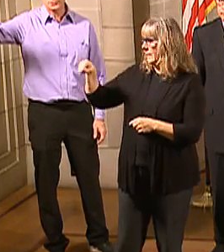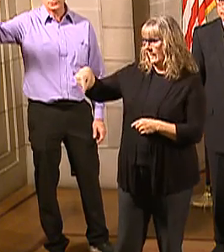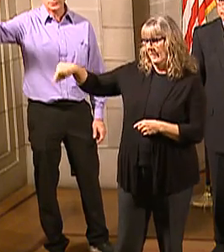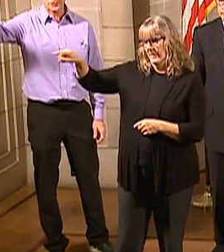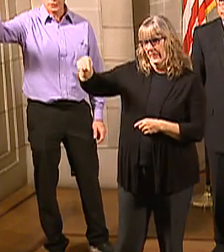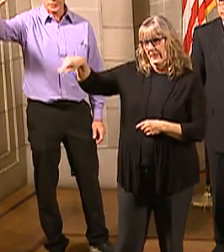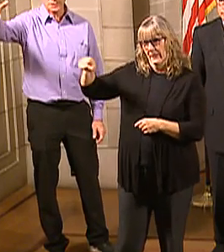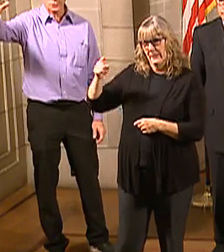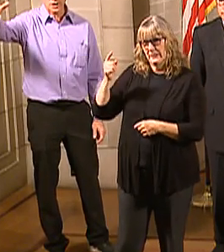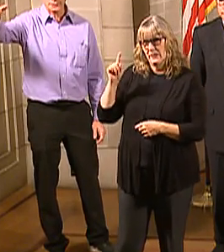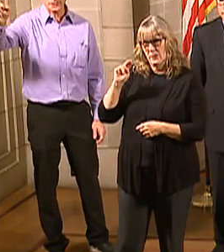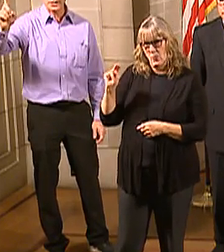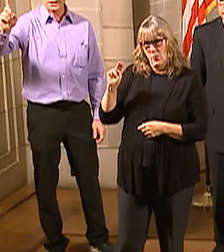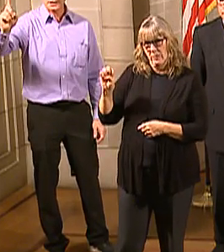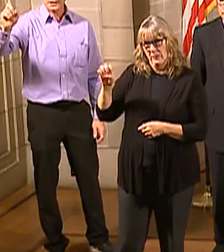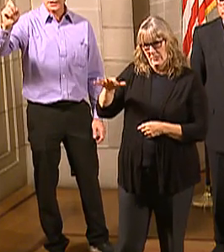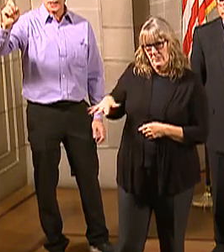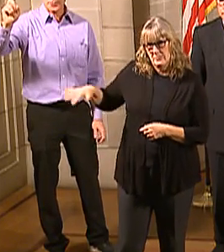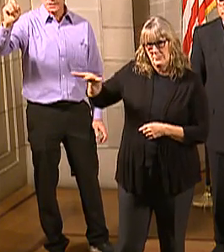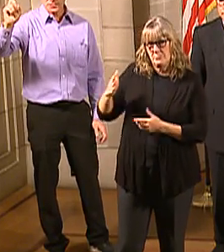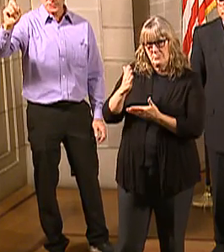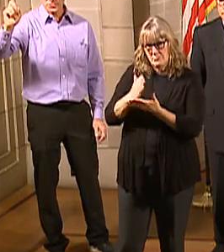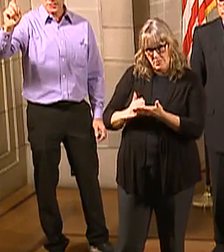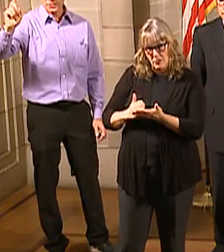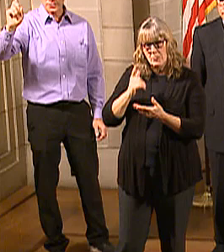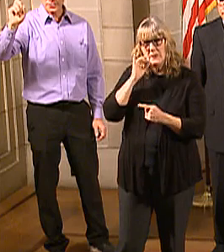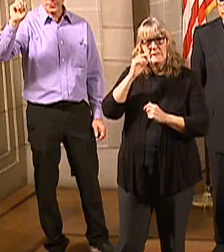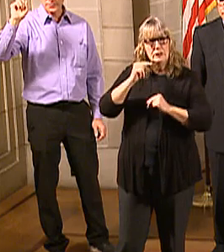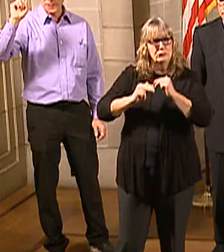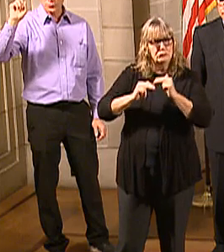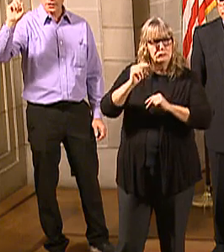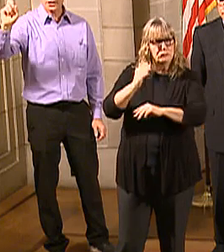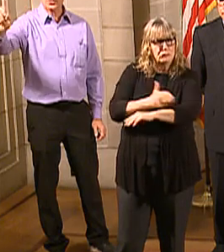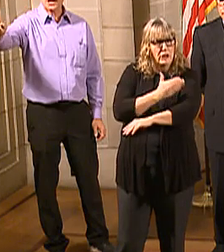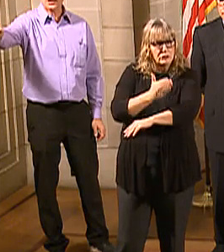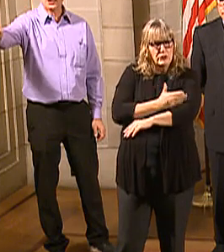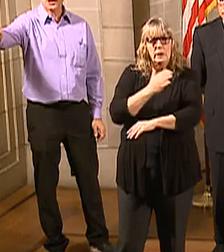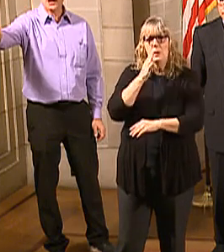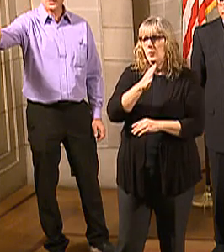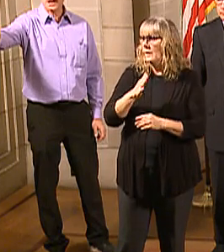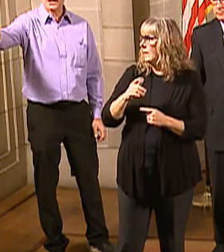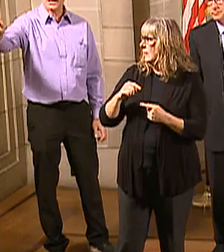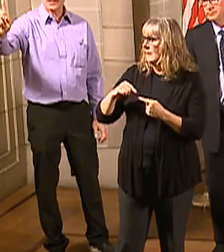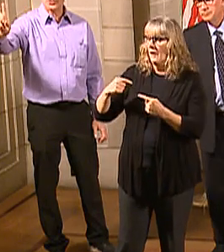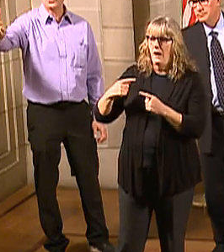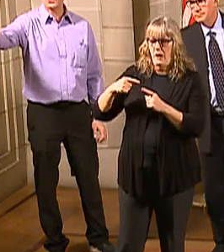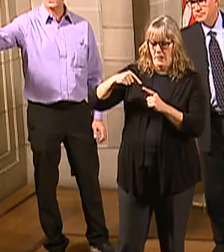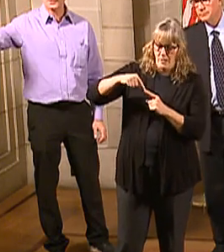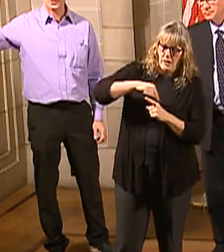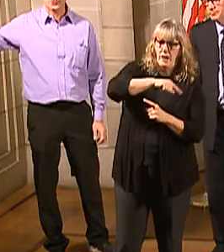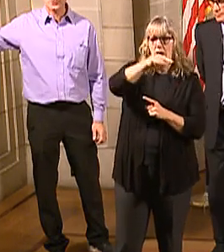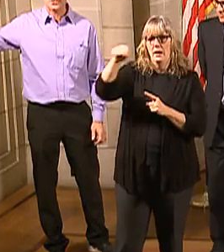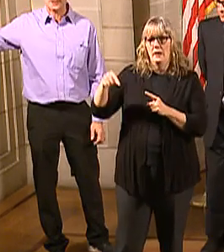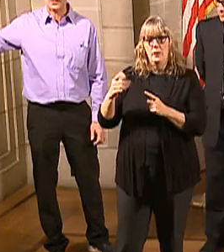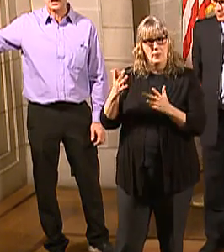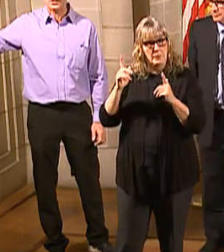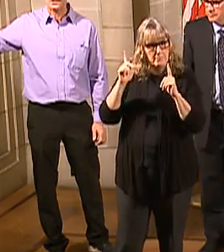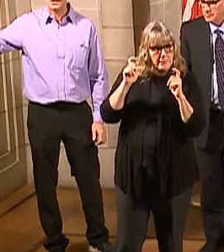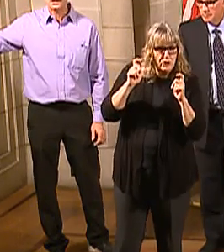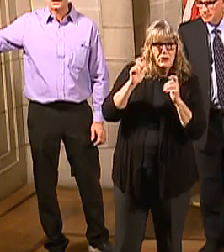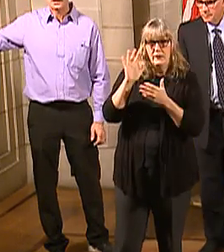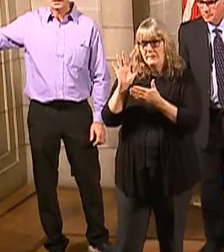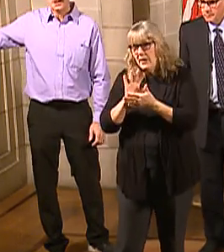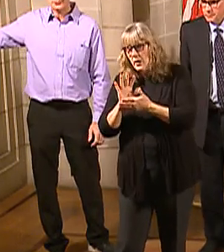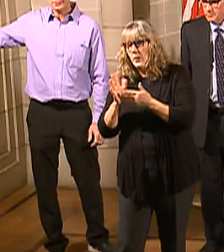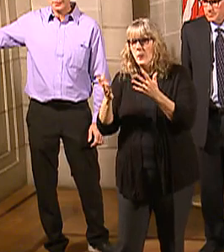so the northeast quadrant, because of the construction, and we're gonna go counterclockwise. Anyone that wants photos and